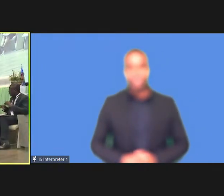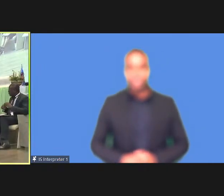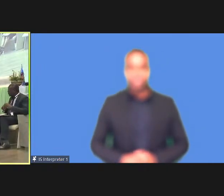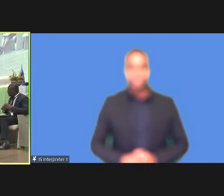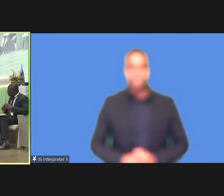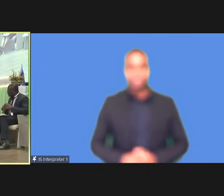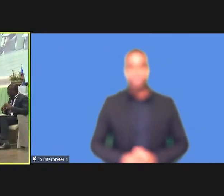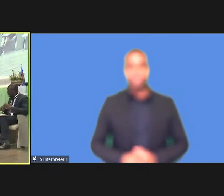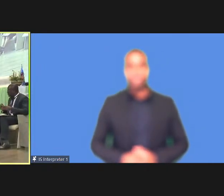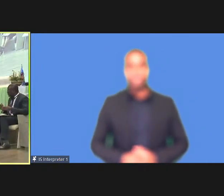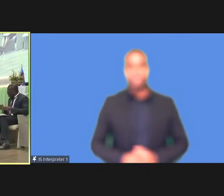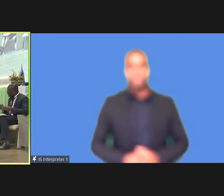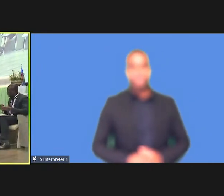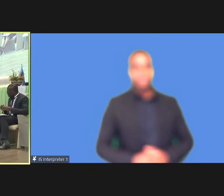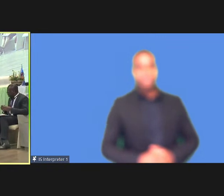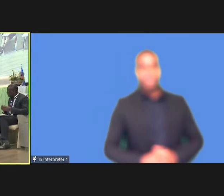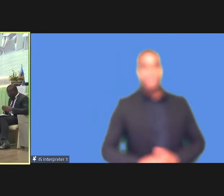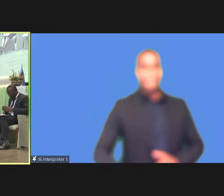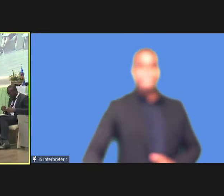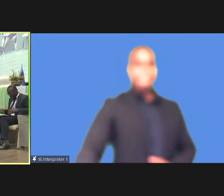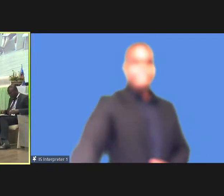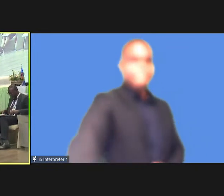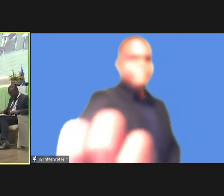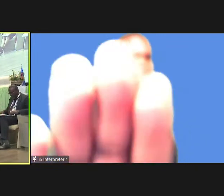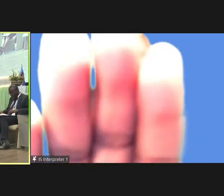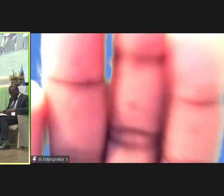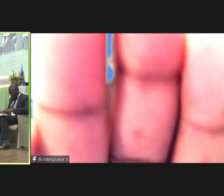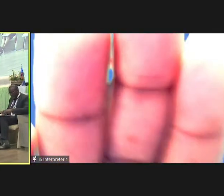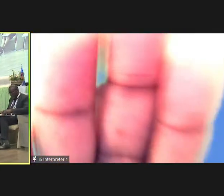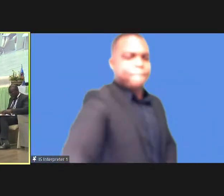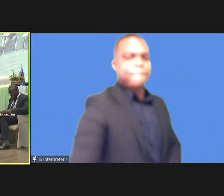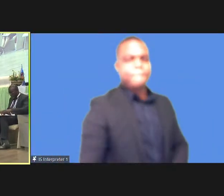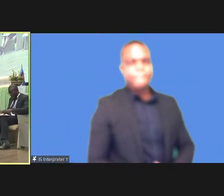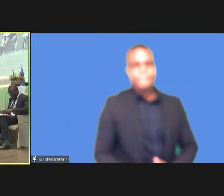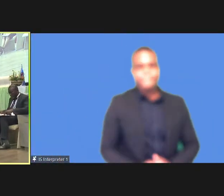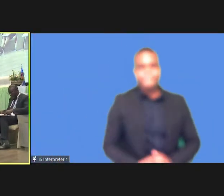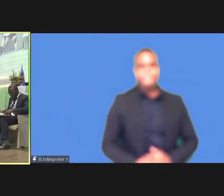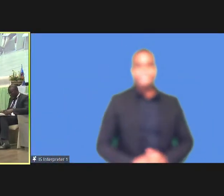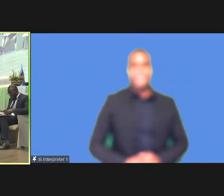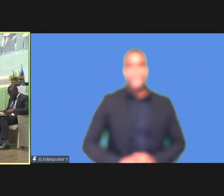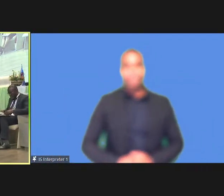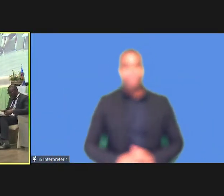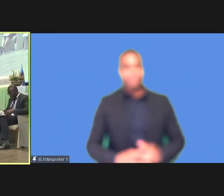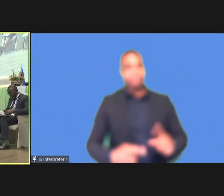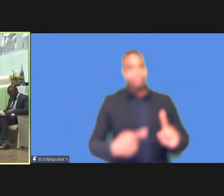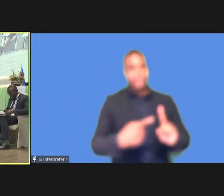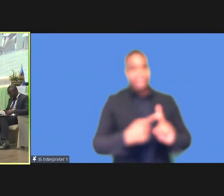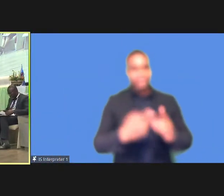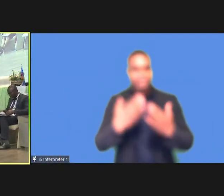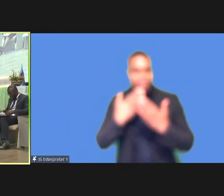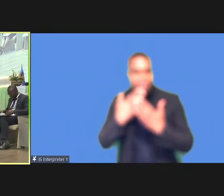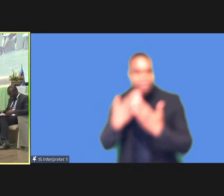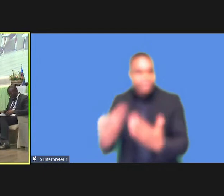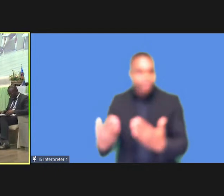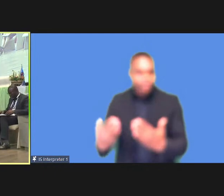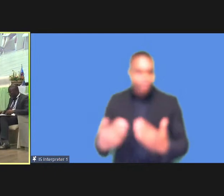thank the Economic Commission for Africa for initiating this